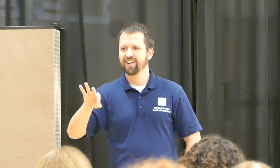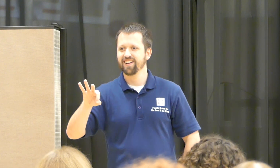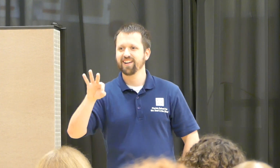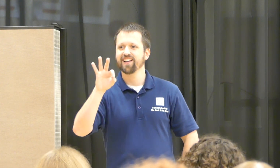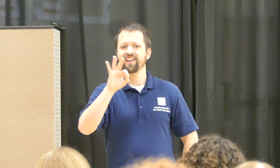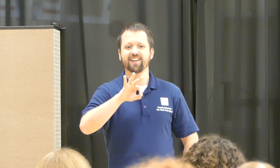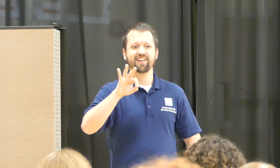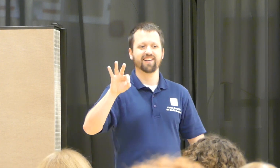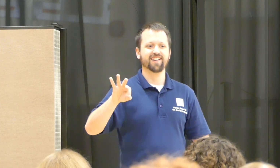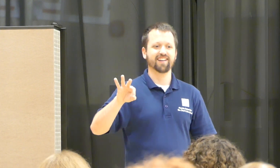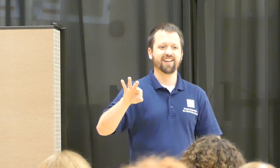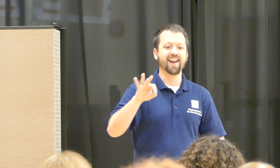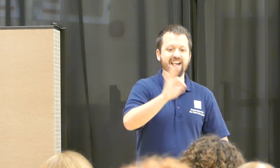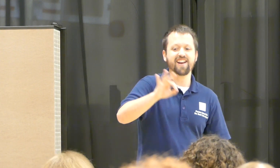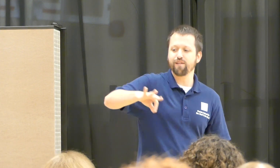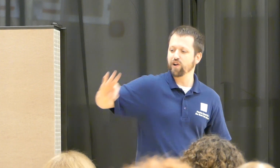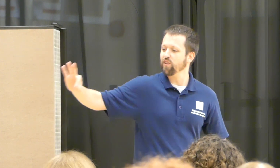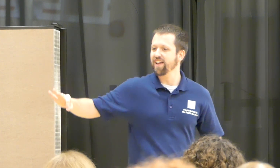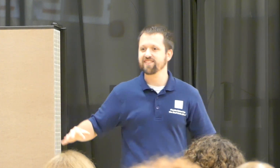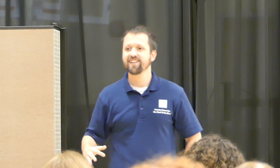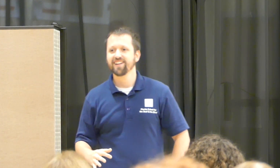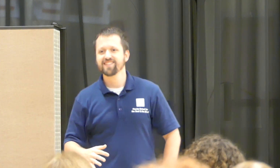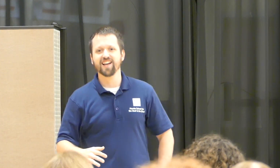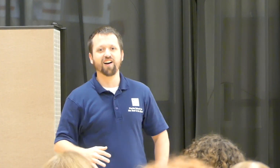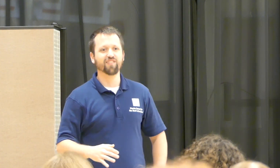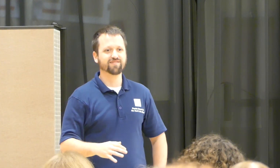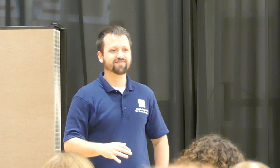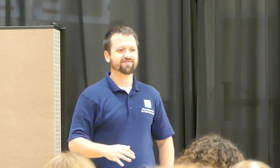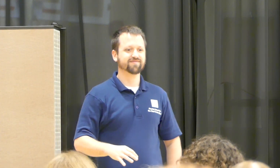Because you need 99 of them. Yeah, 99 French fries. So,